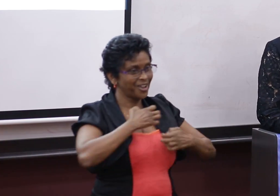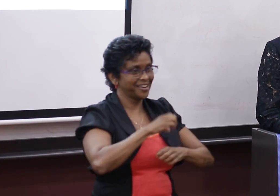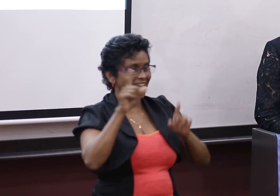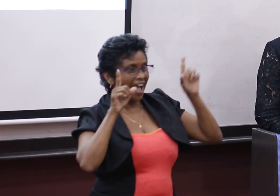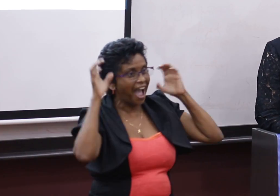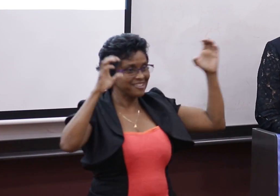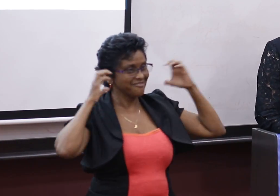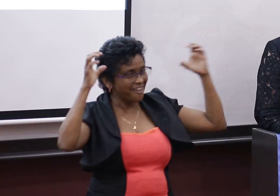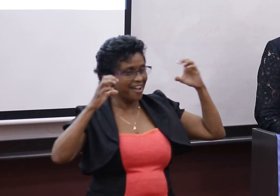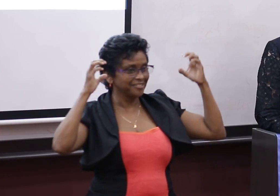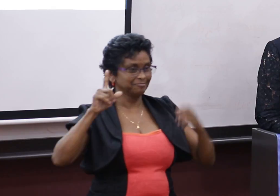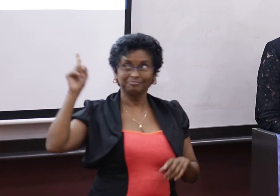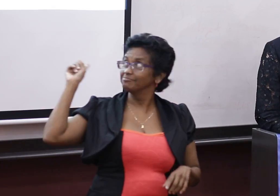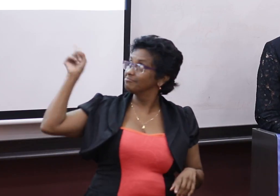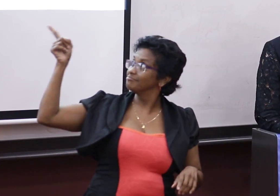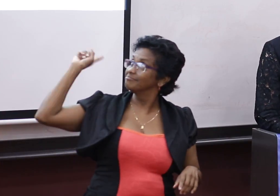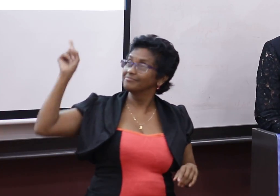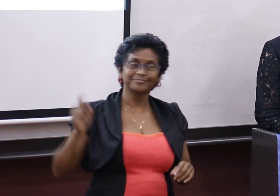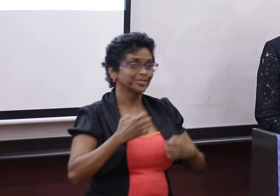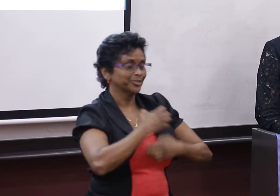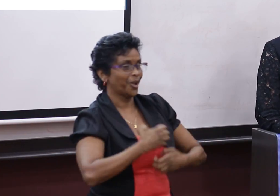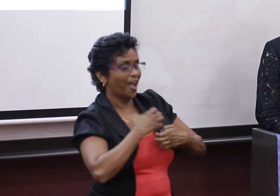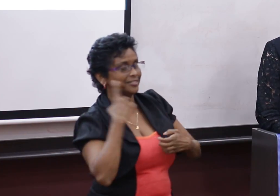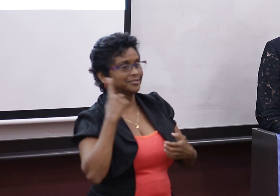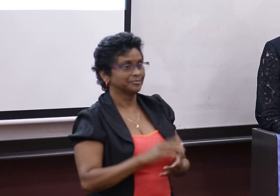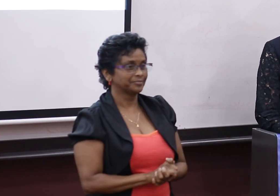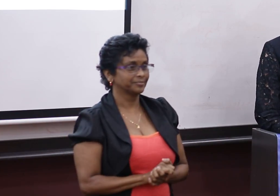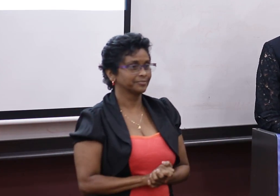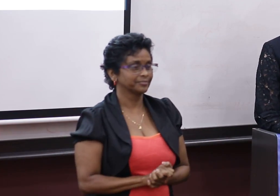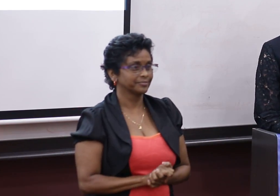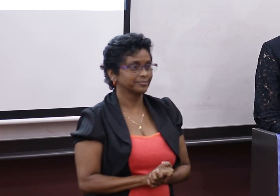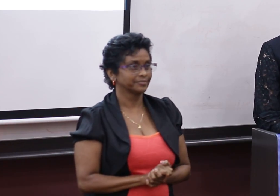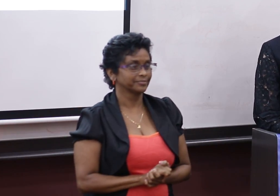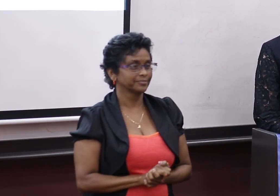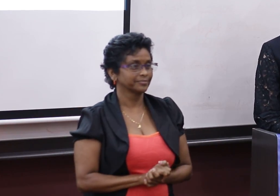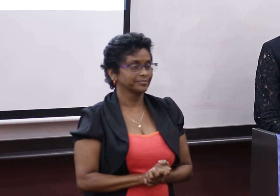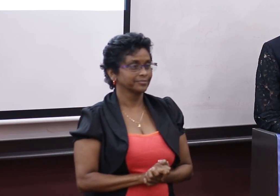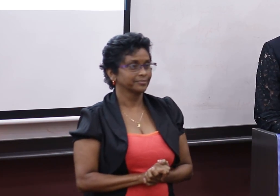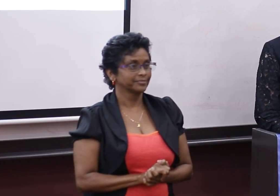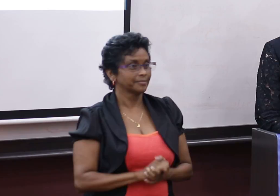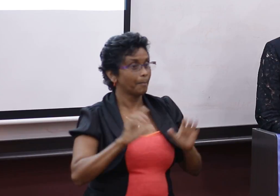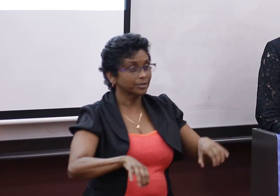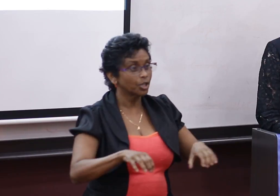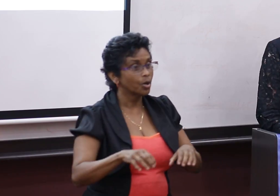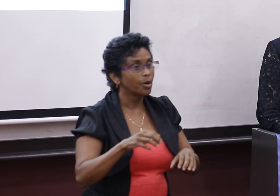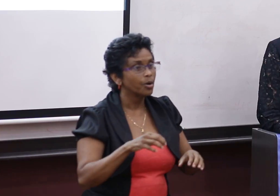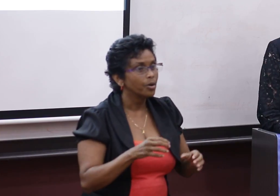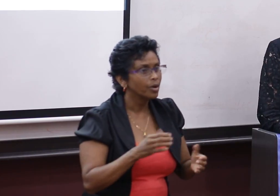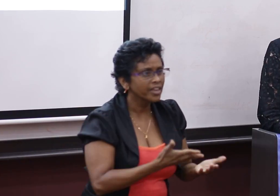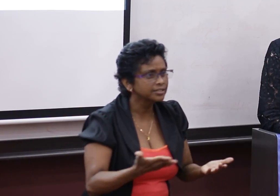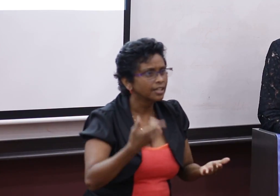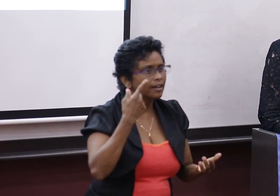and take effective and appropriate measures to facilitate people with disabilities full participation